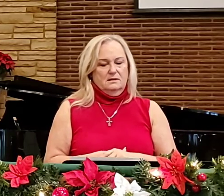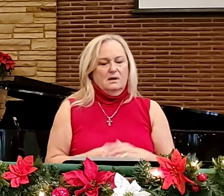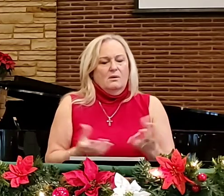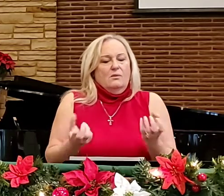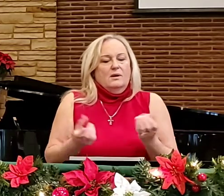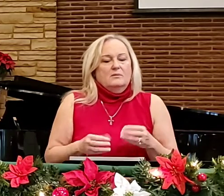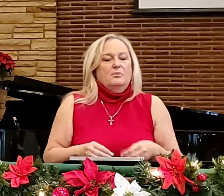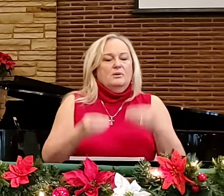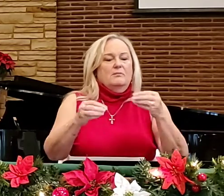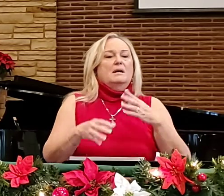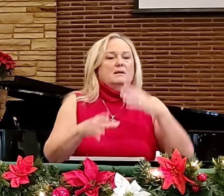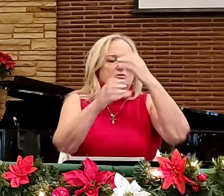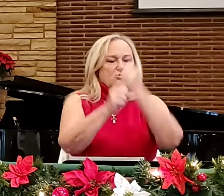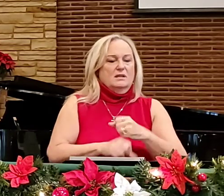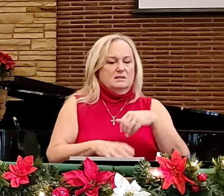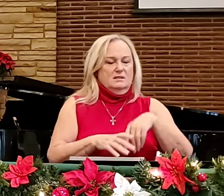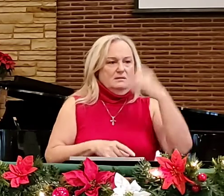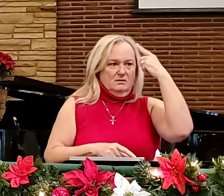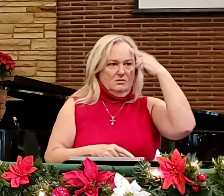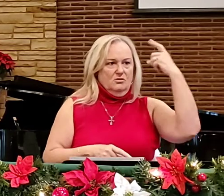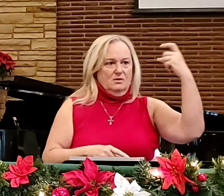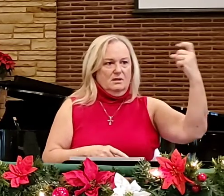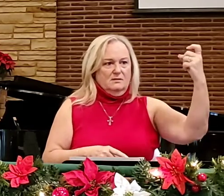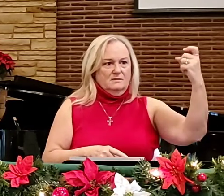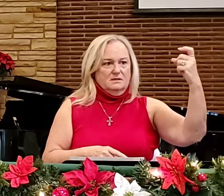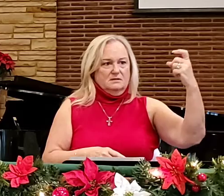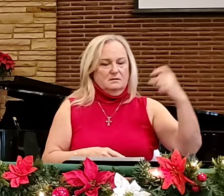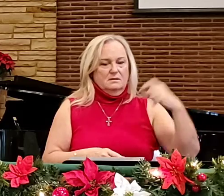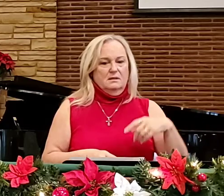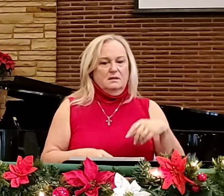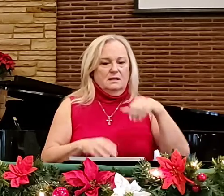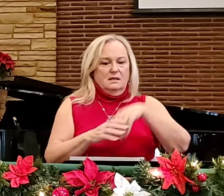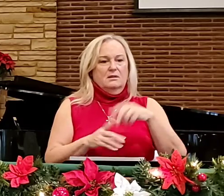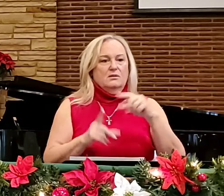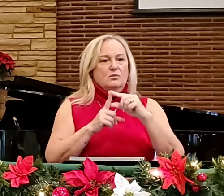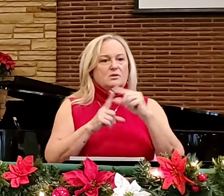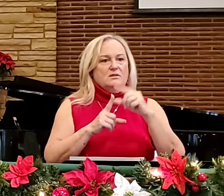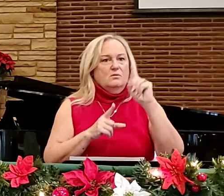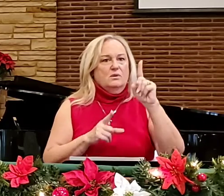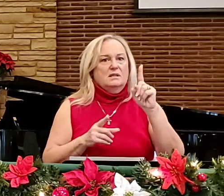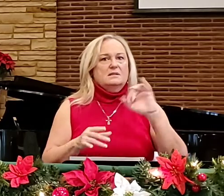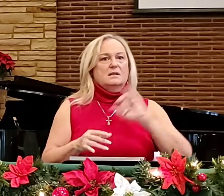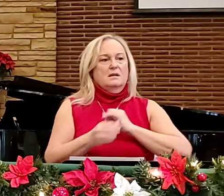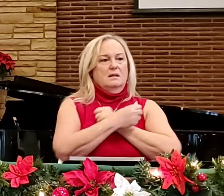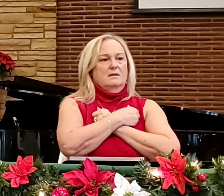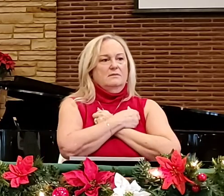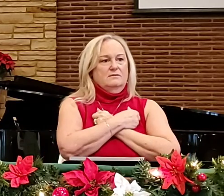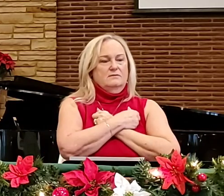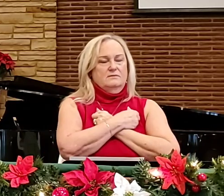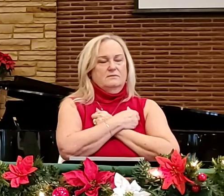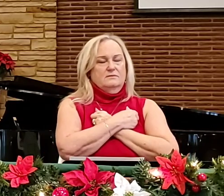I want to put my trust in dreams and in the words of the ones I love,